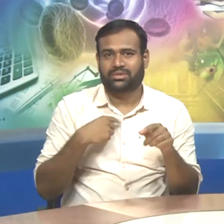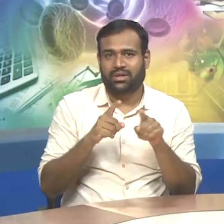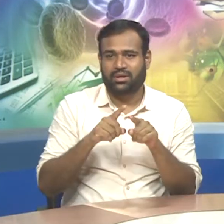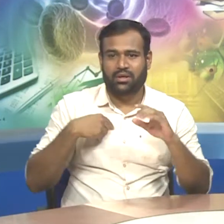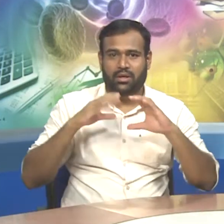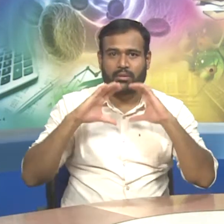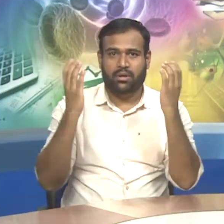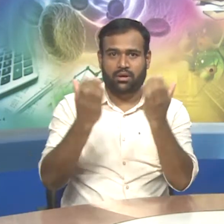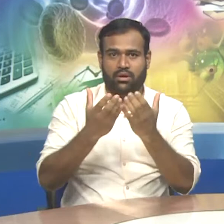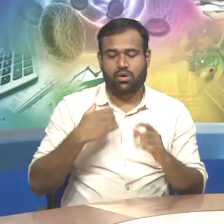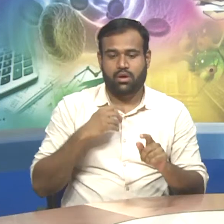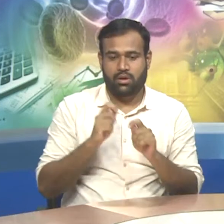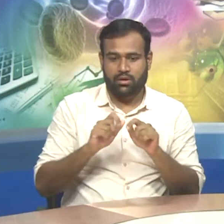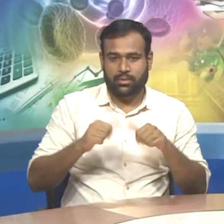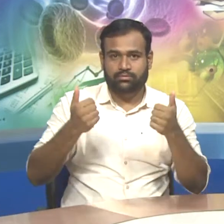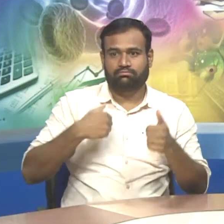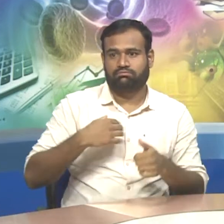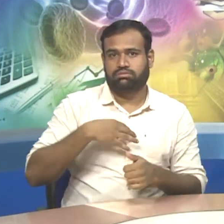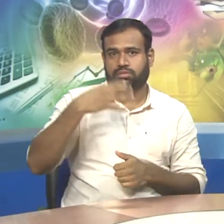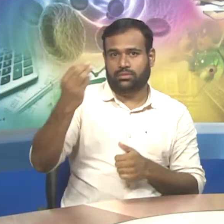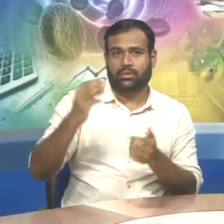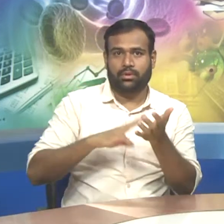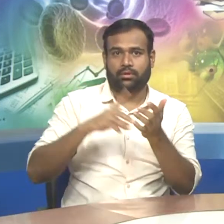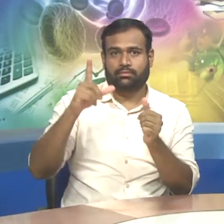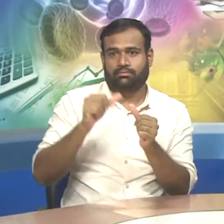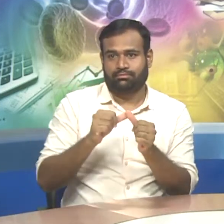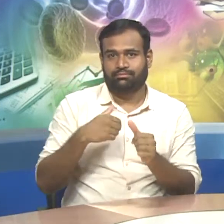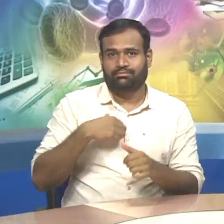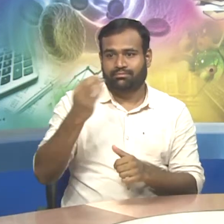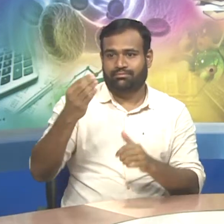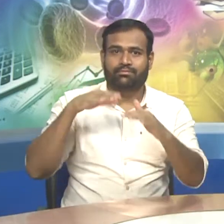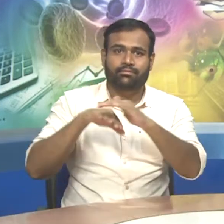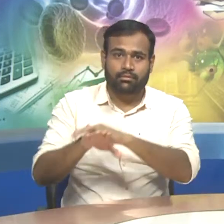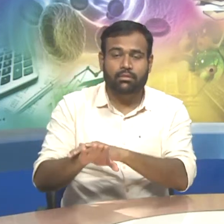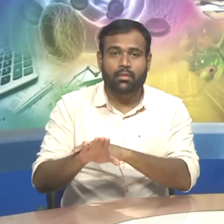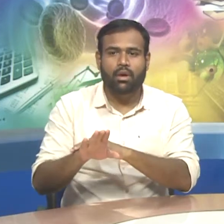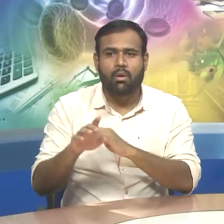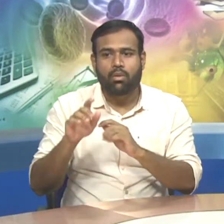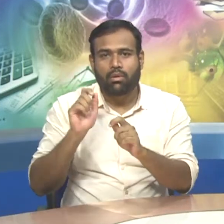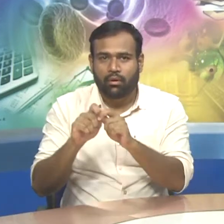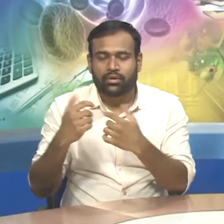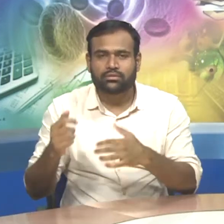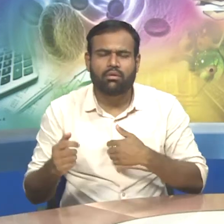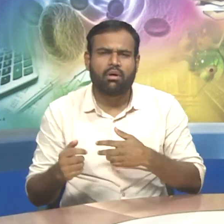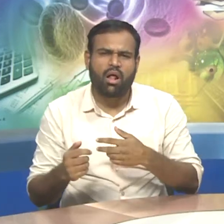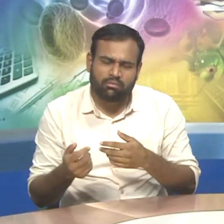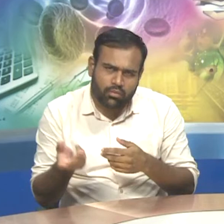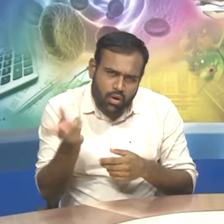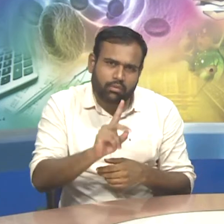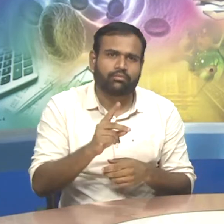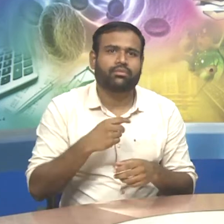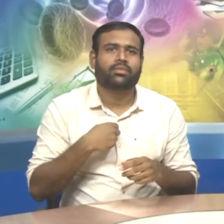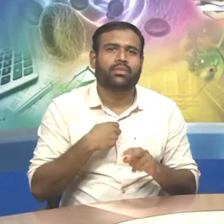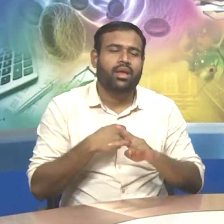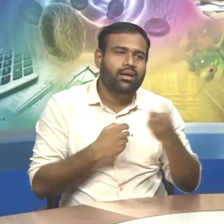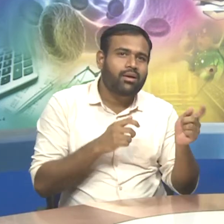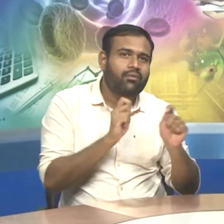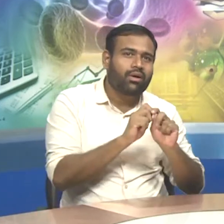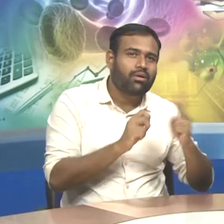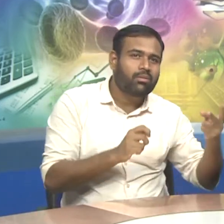This word is office of profit. It is a position that brings to the person holding it some